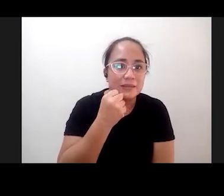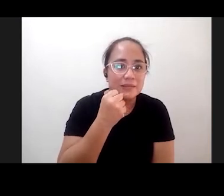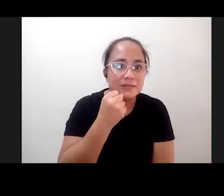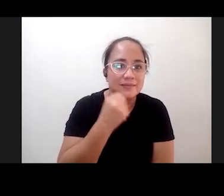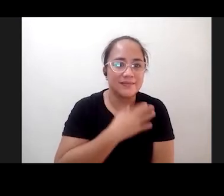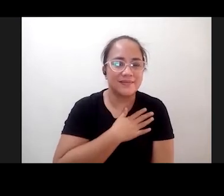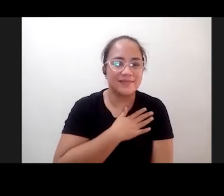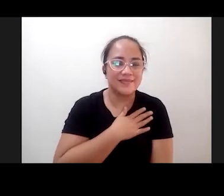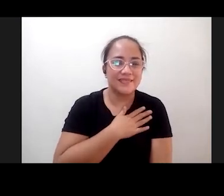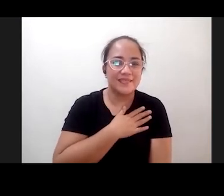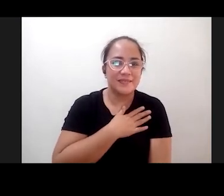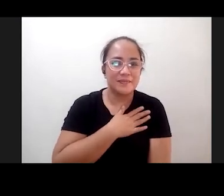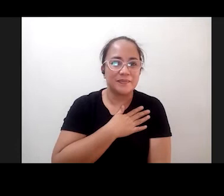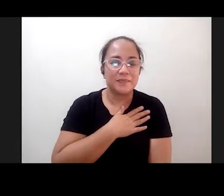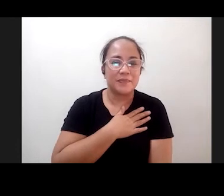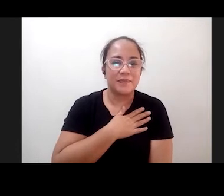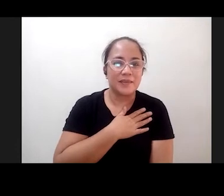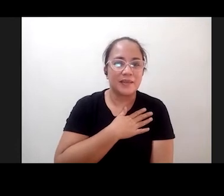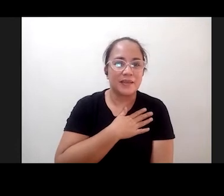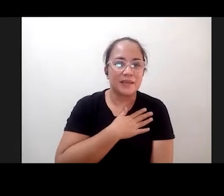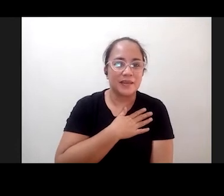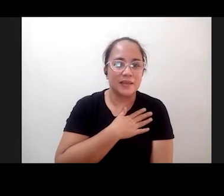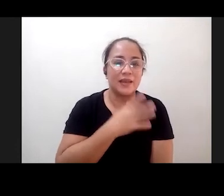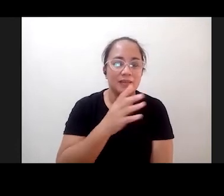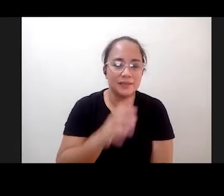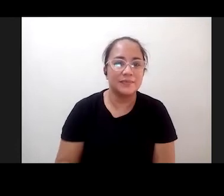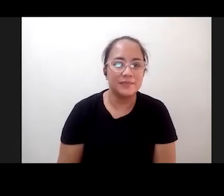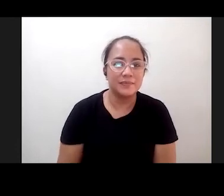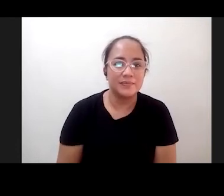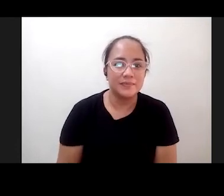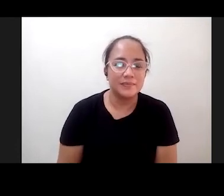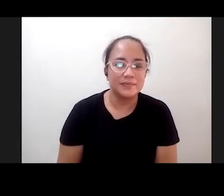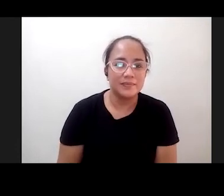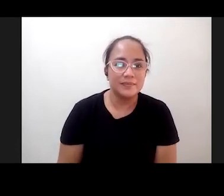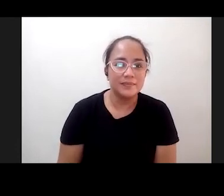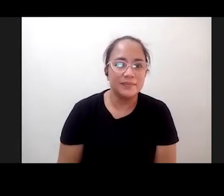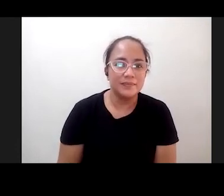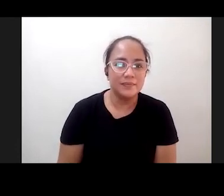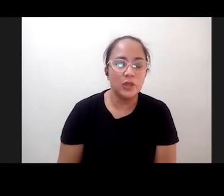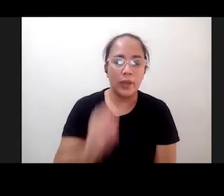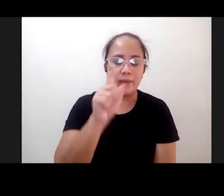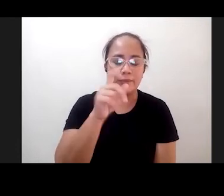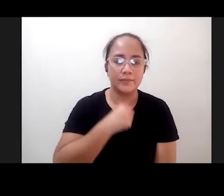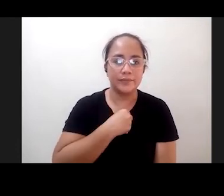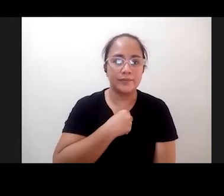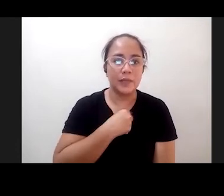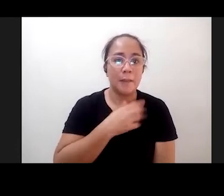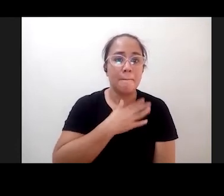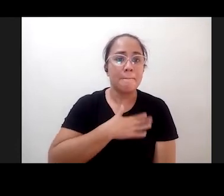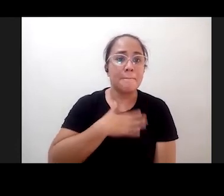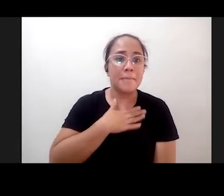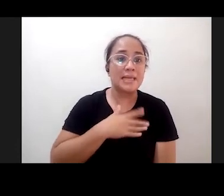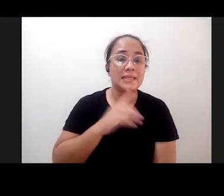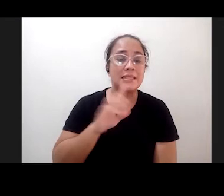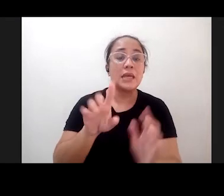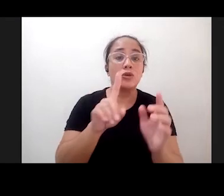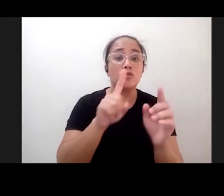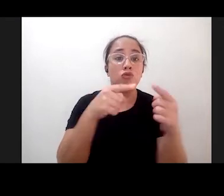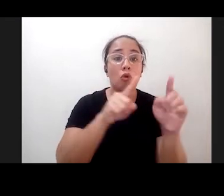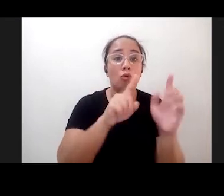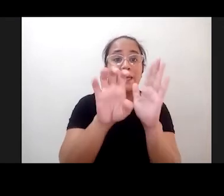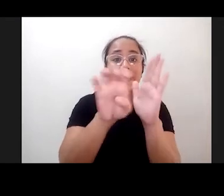So he needs to look at one person at a time. Okay, so please go to example 1 if you can.